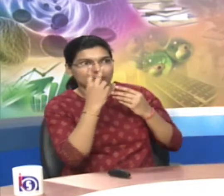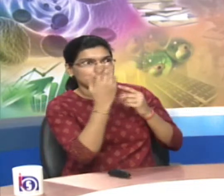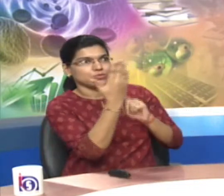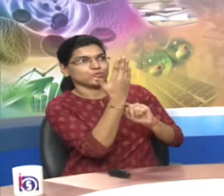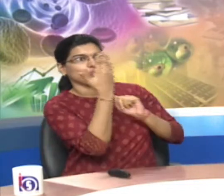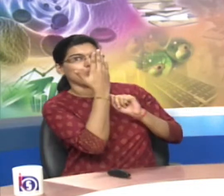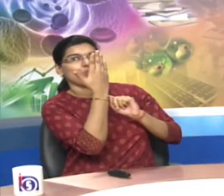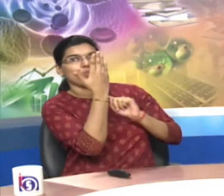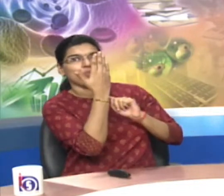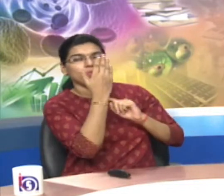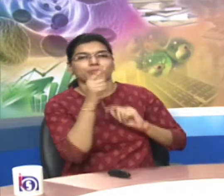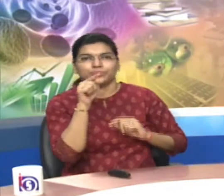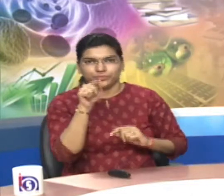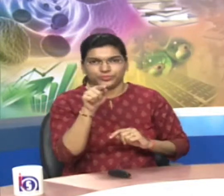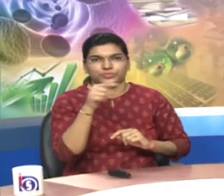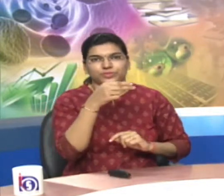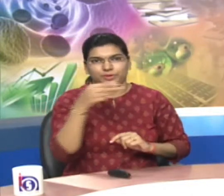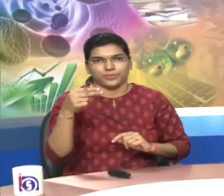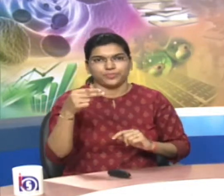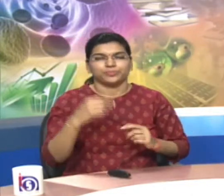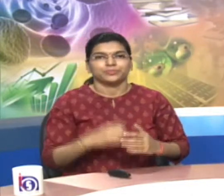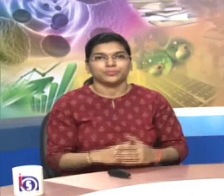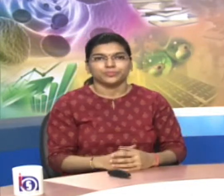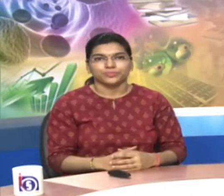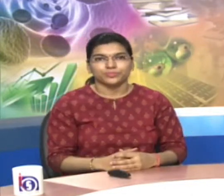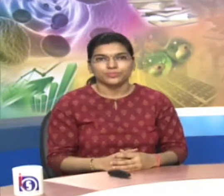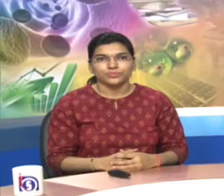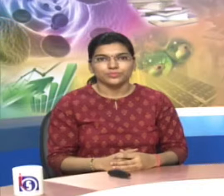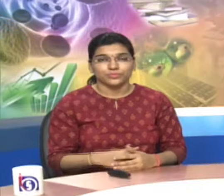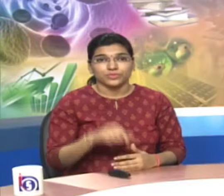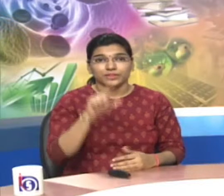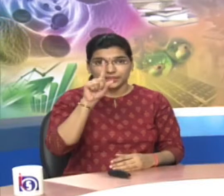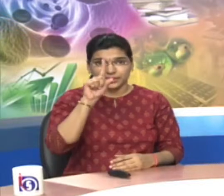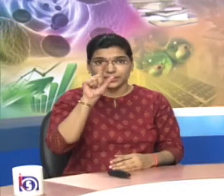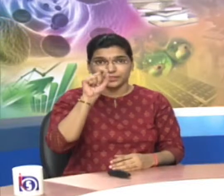So you unhide the thing and sometime you hide.